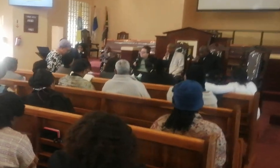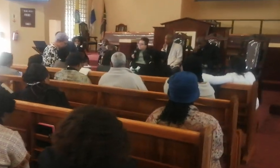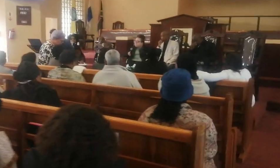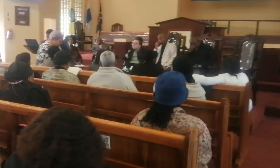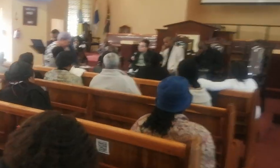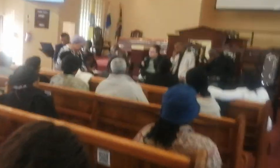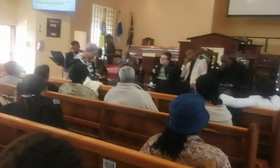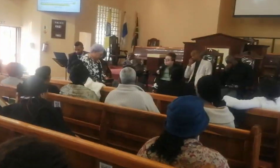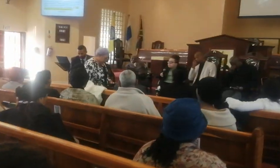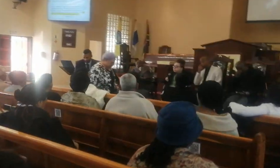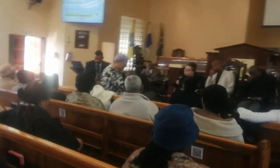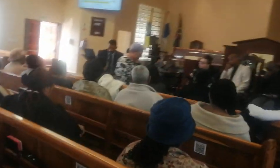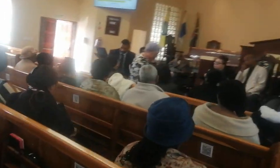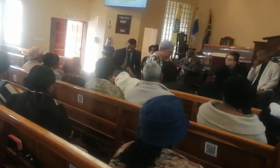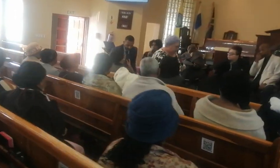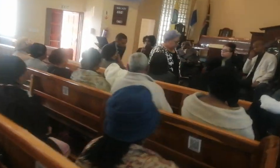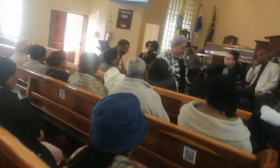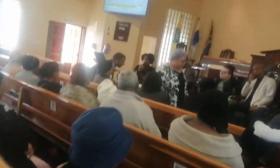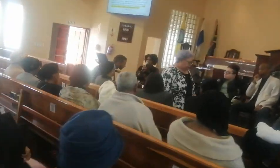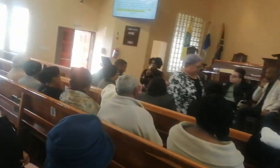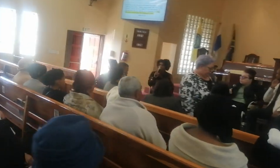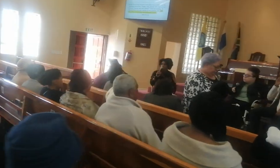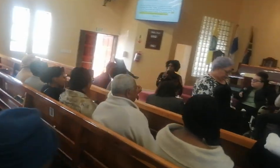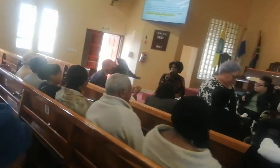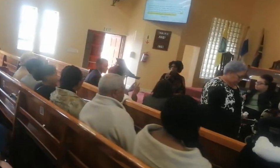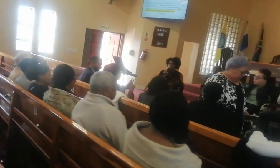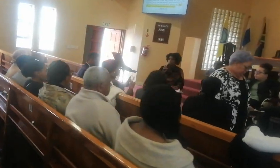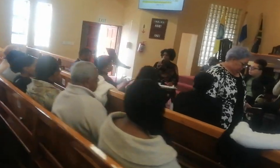we have something that is different from us,